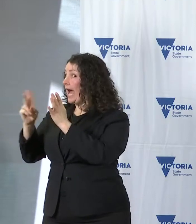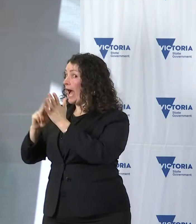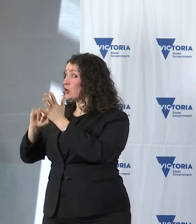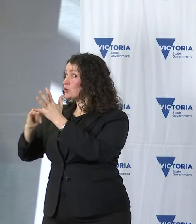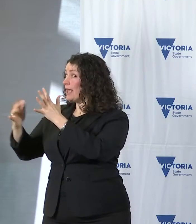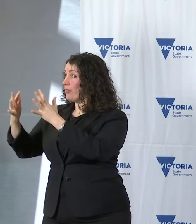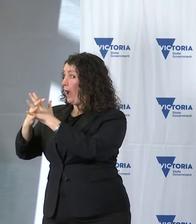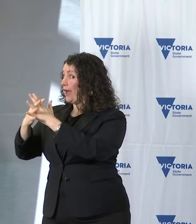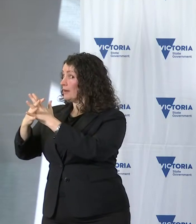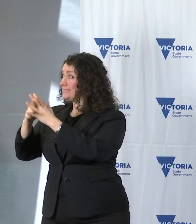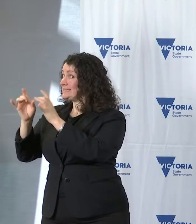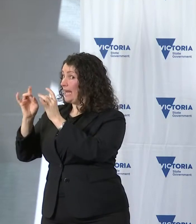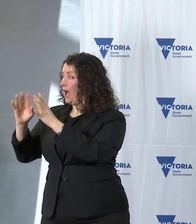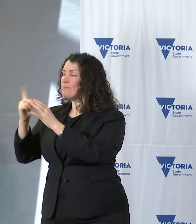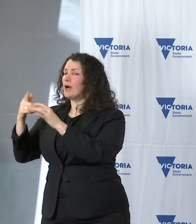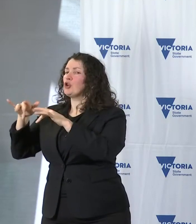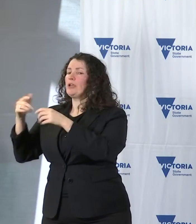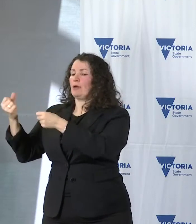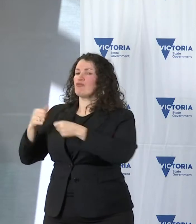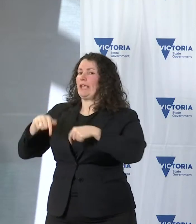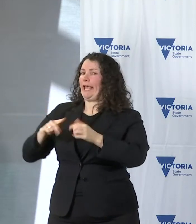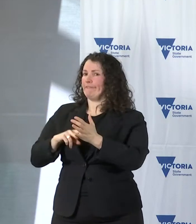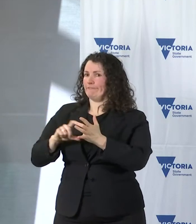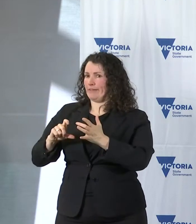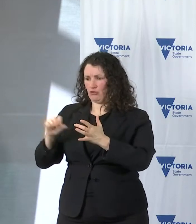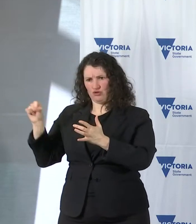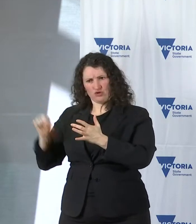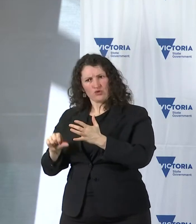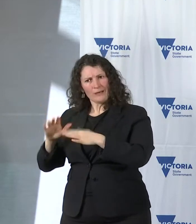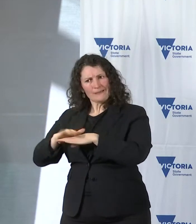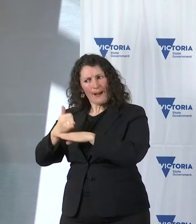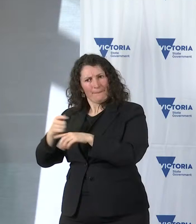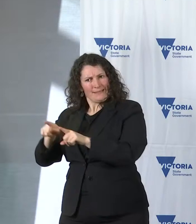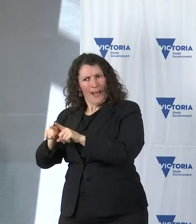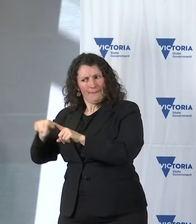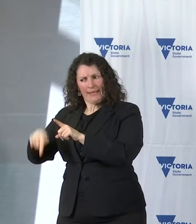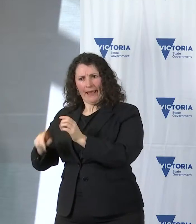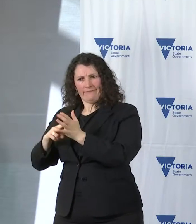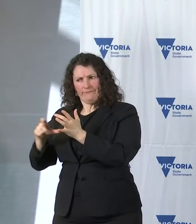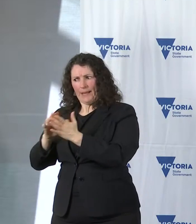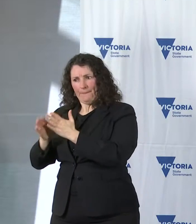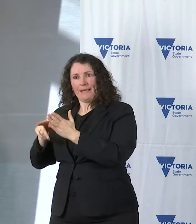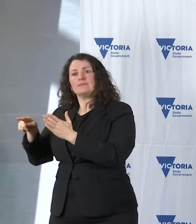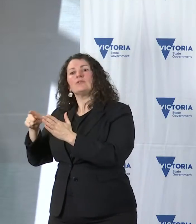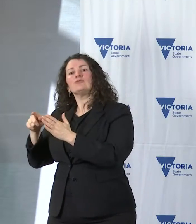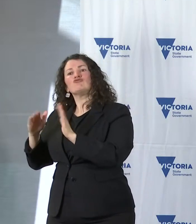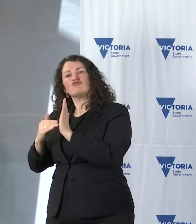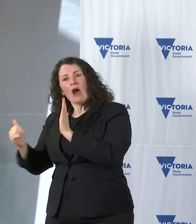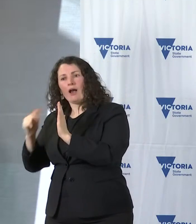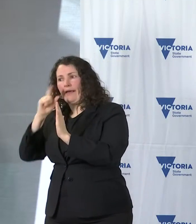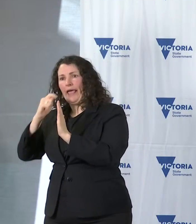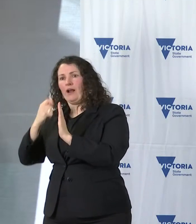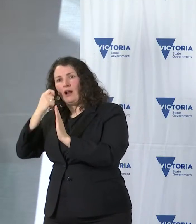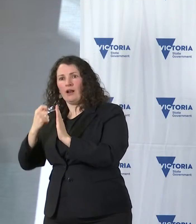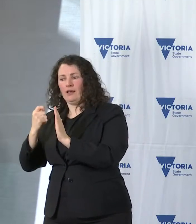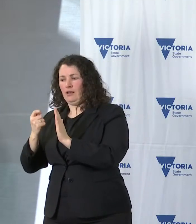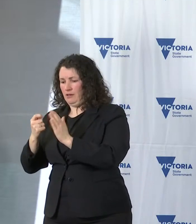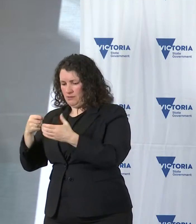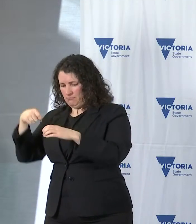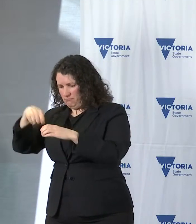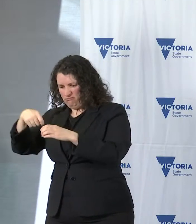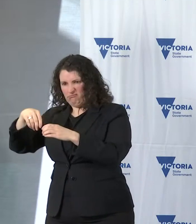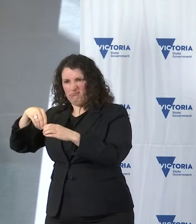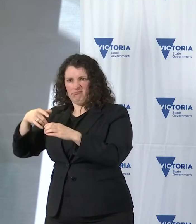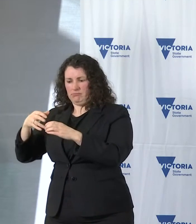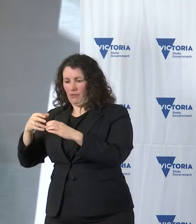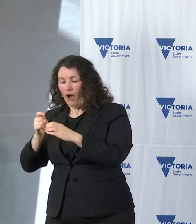Health Officer indicated, in the Victorian circumstance at least, with a low-risk